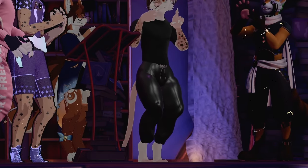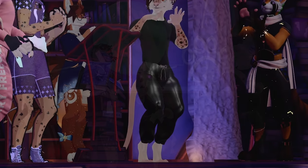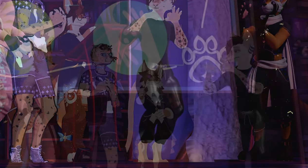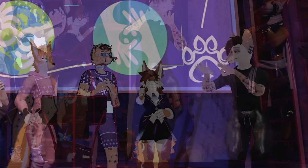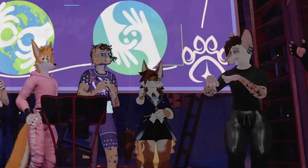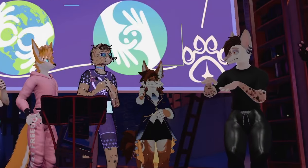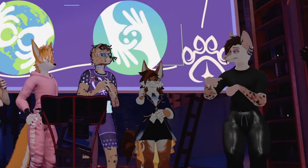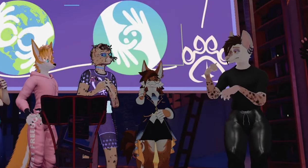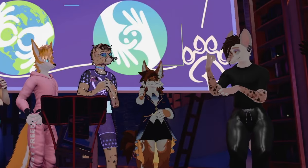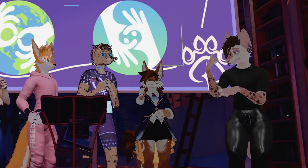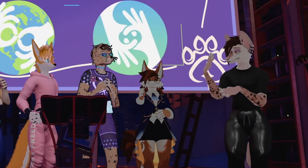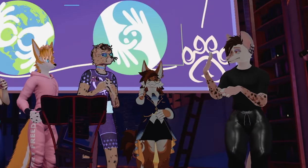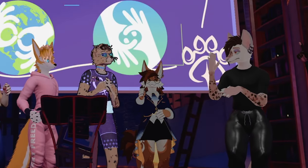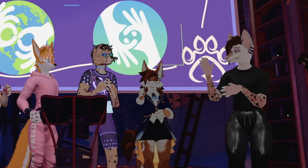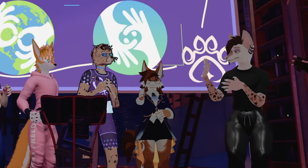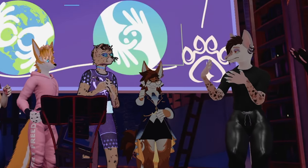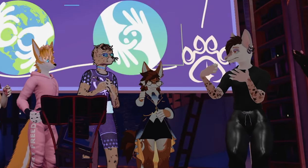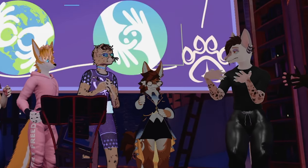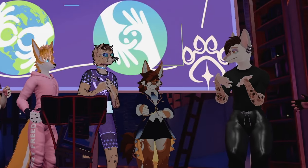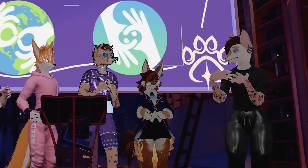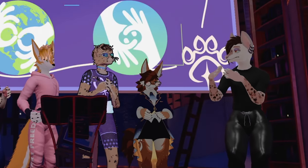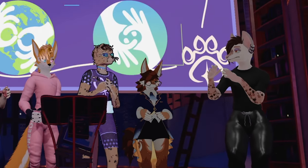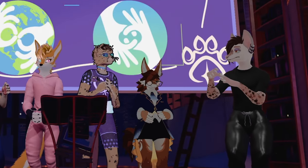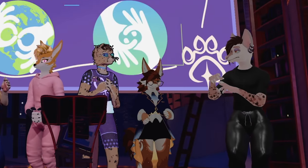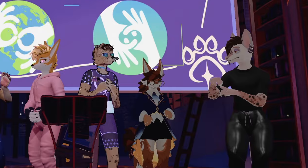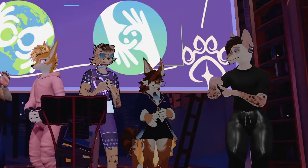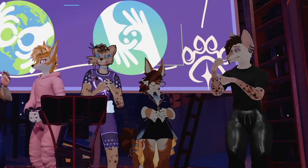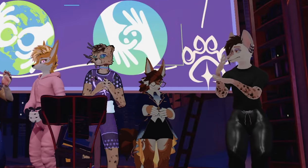special hands that can do the other things.